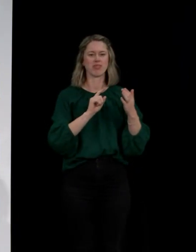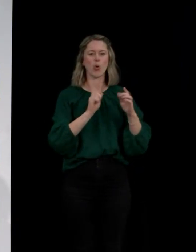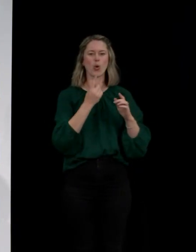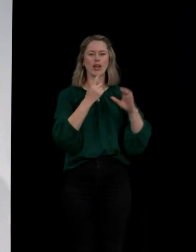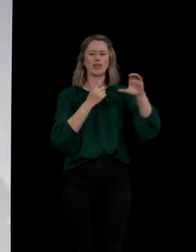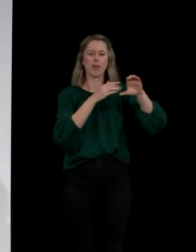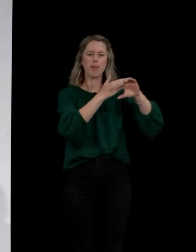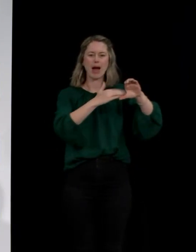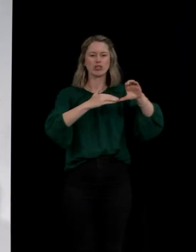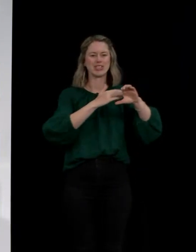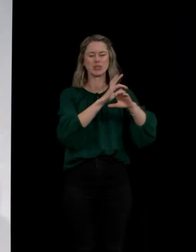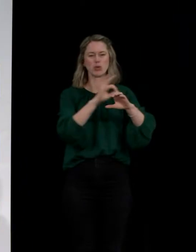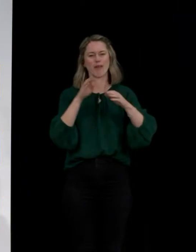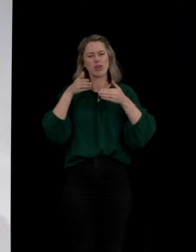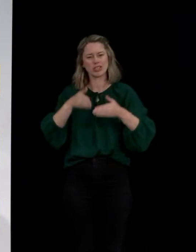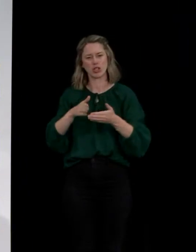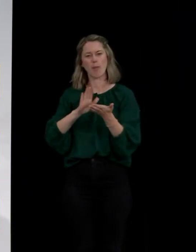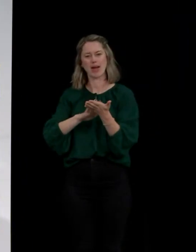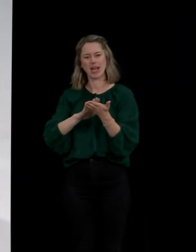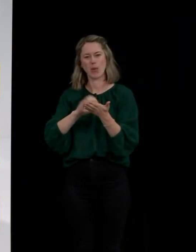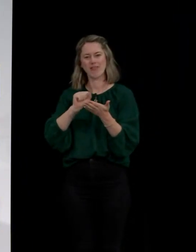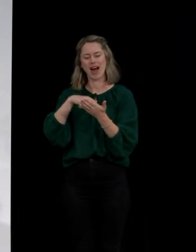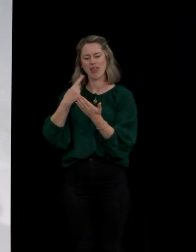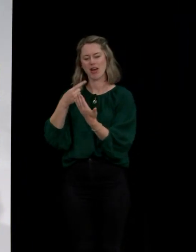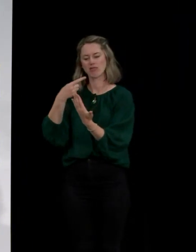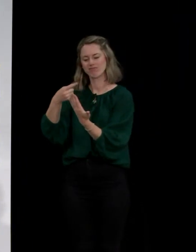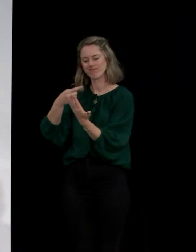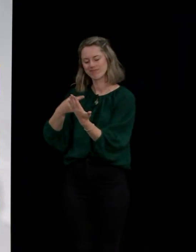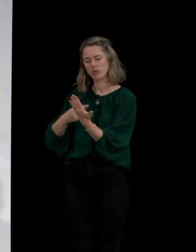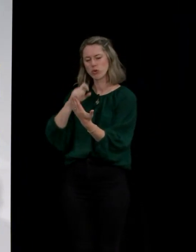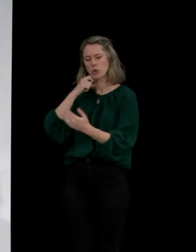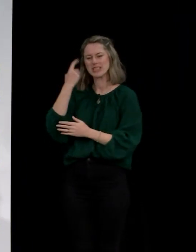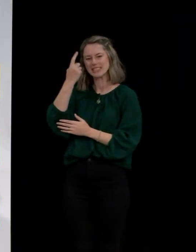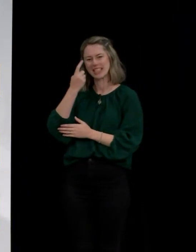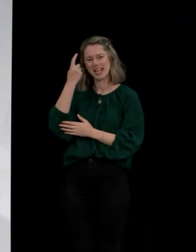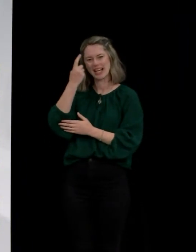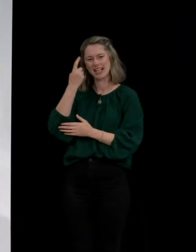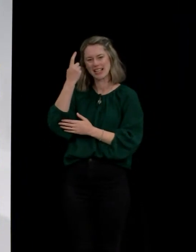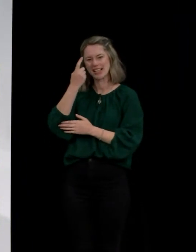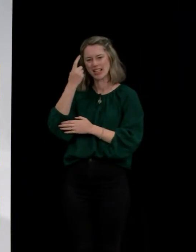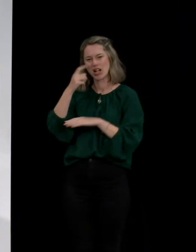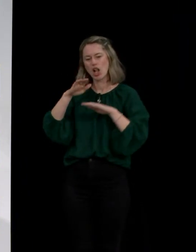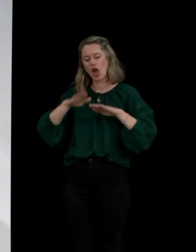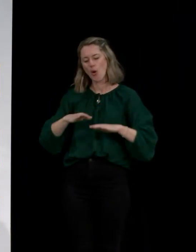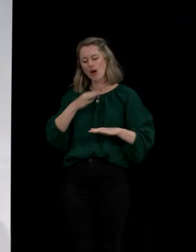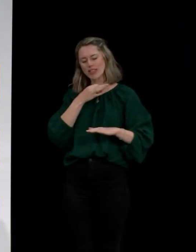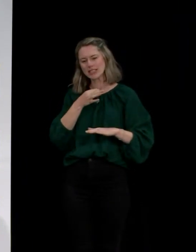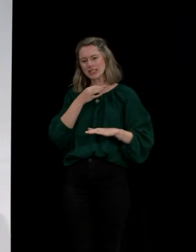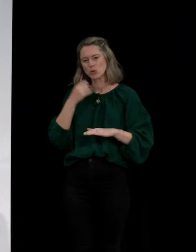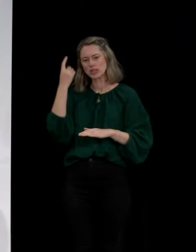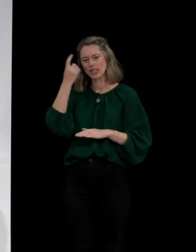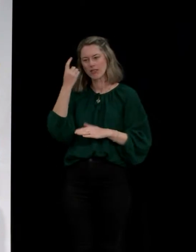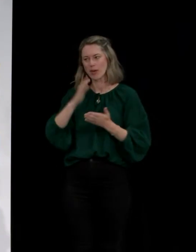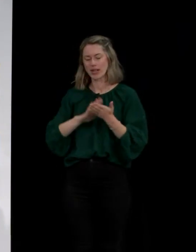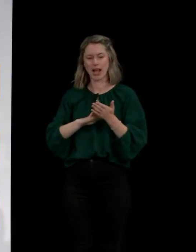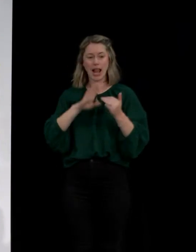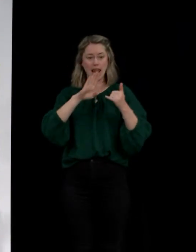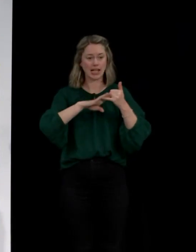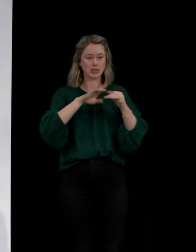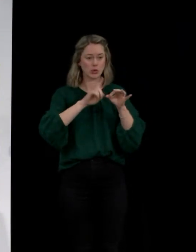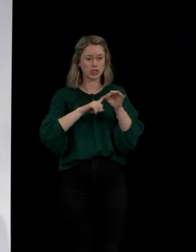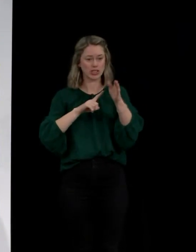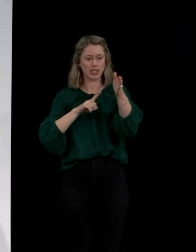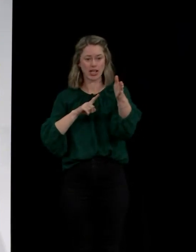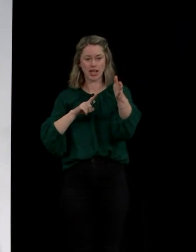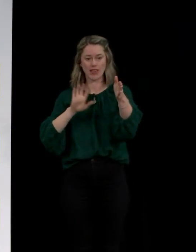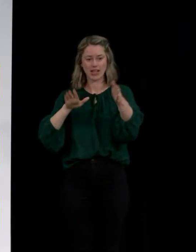for decisions on Monday. There are other things that we'll be looking to that we consider lower risk for consideration. Okay, I'll take last question from